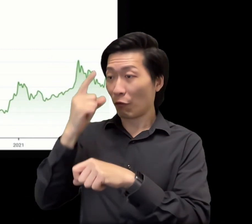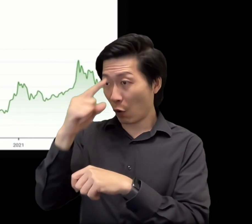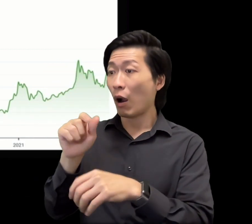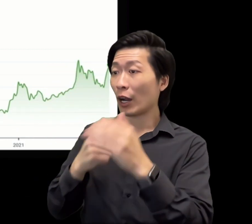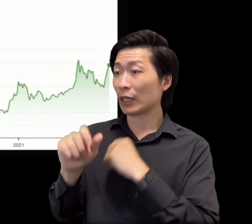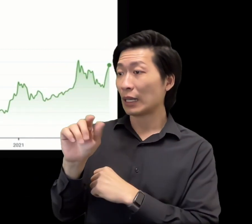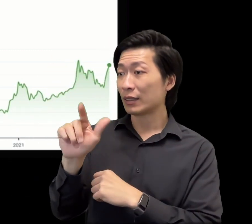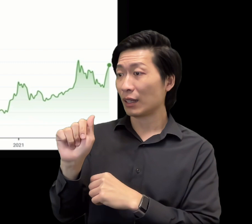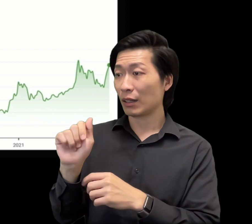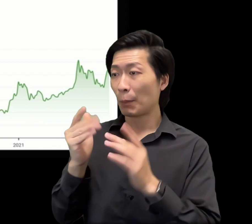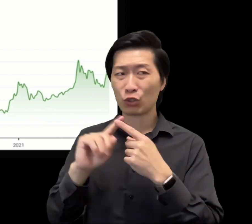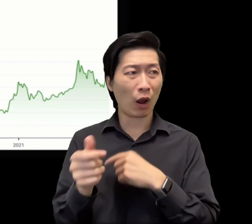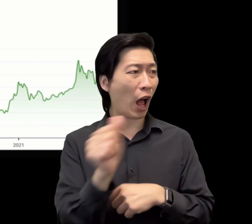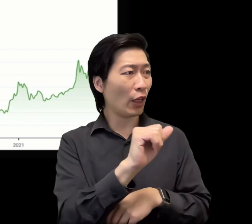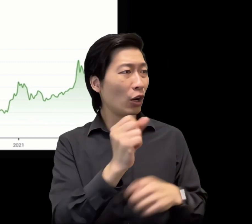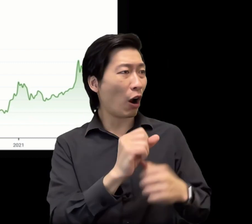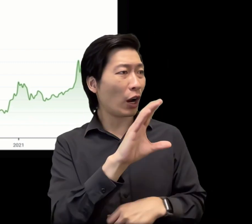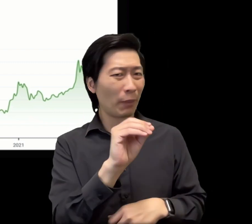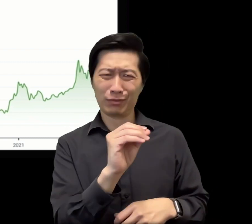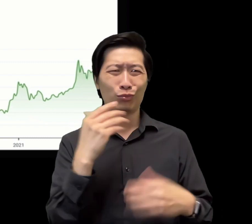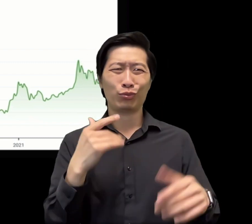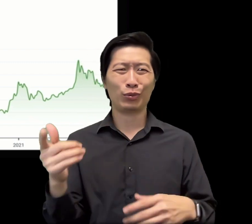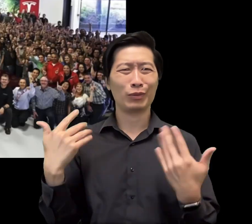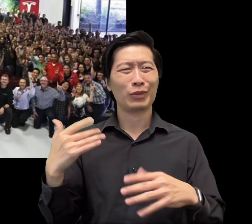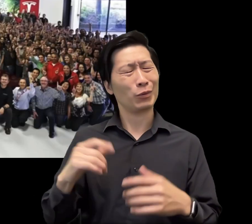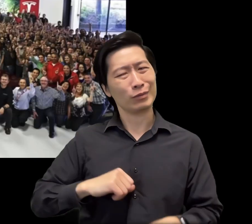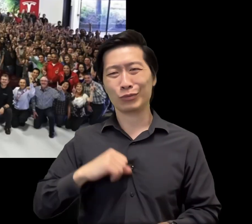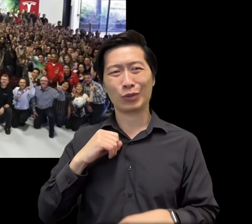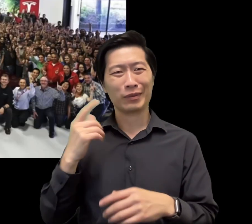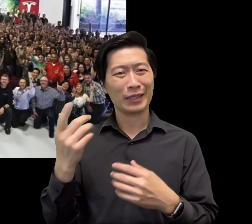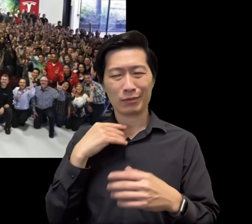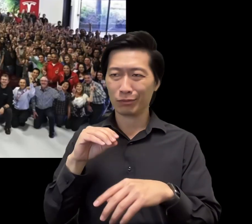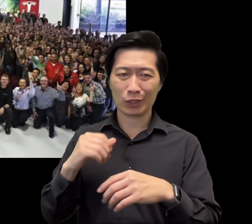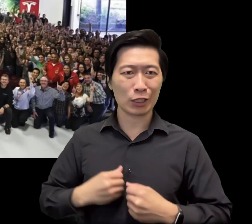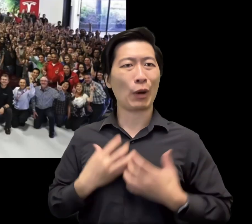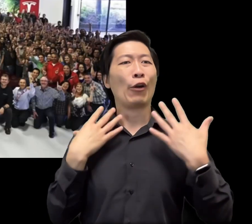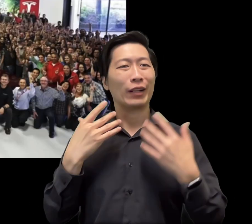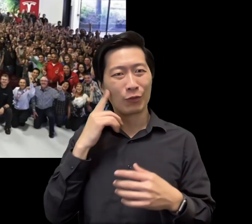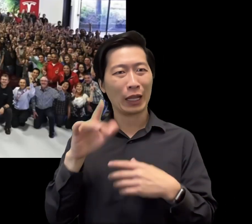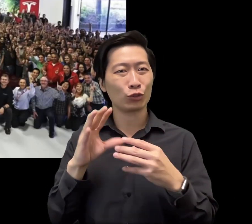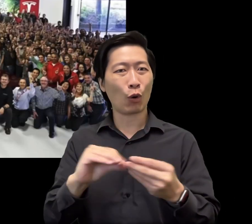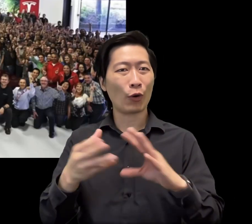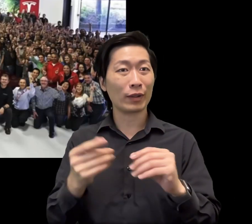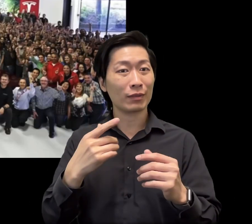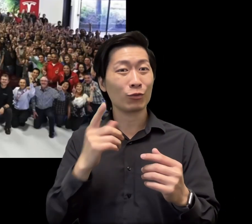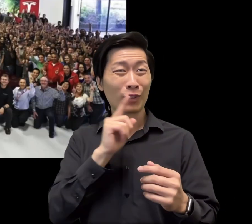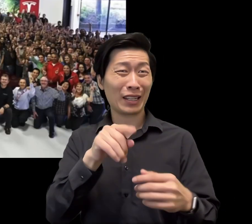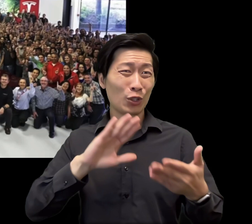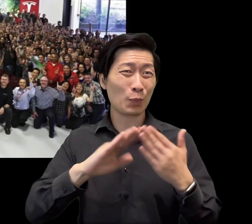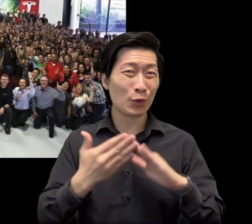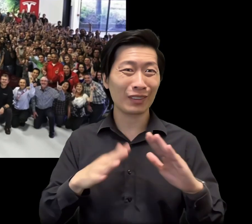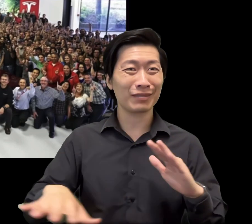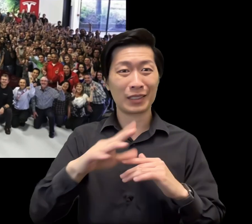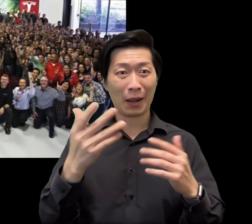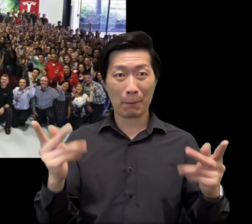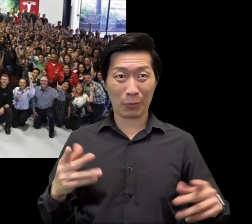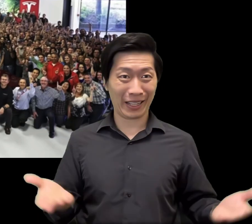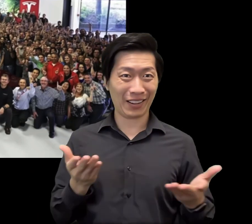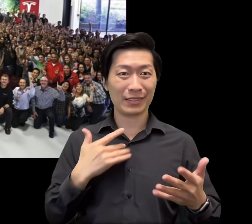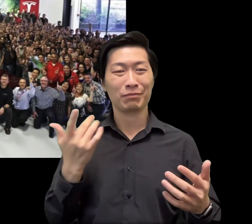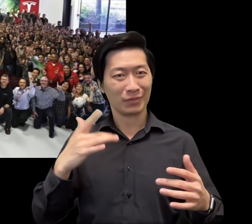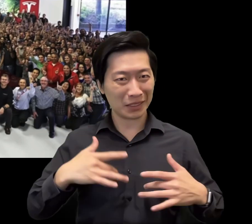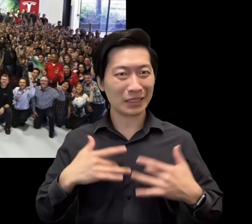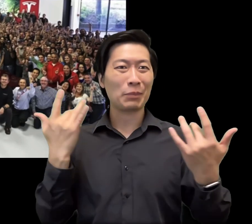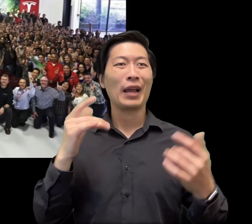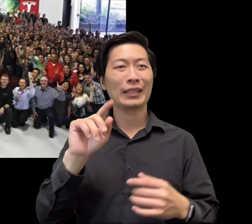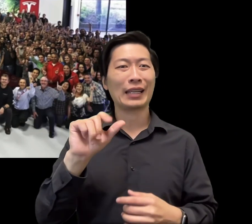versus working for any other auto company, like this is a super inspiring part of the story. And it's all about community. And that's why I love like that everyone's here kind of